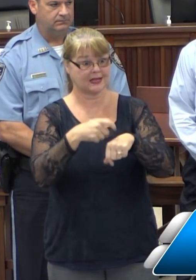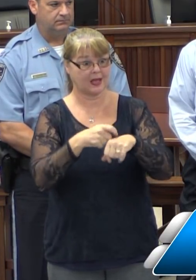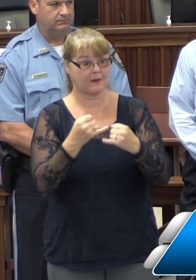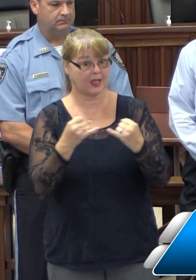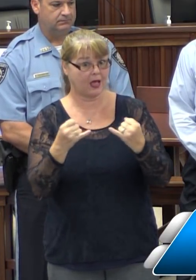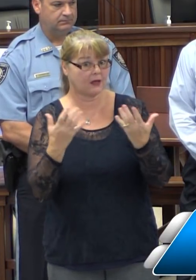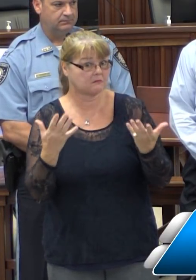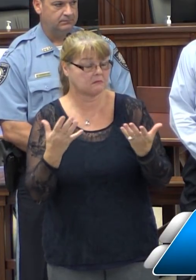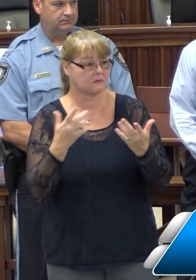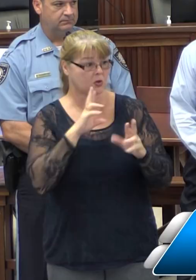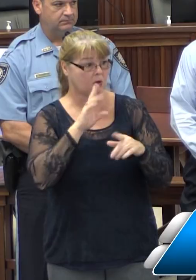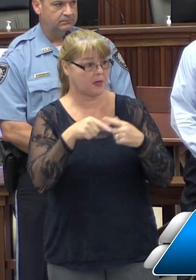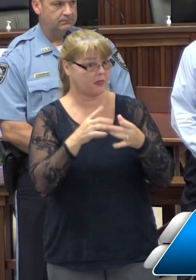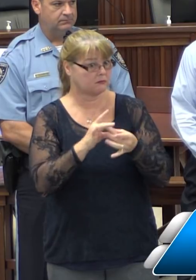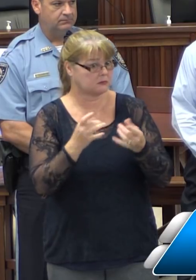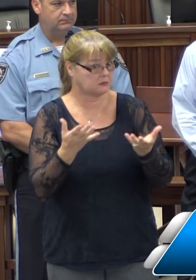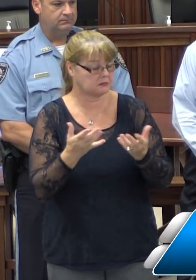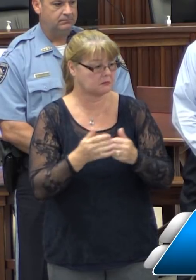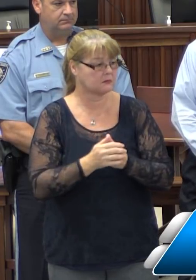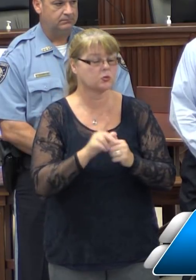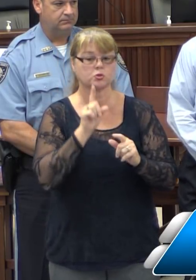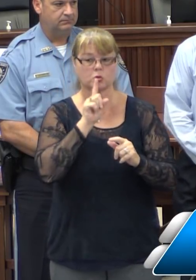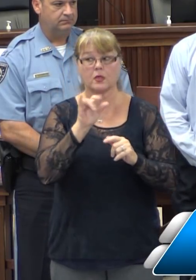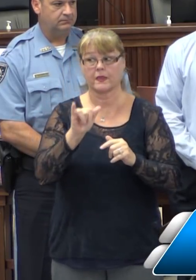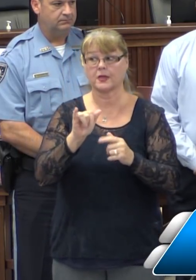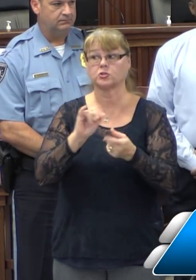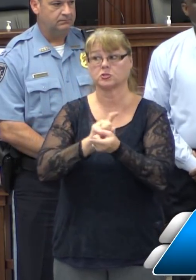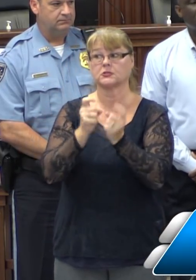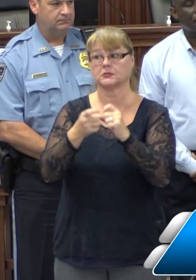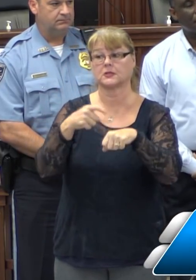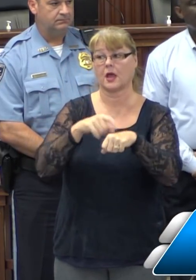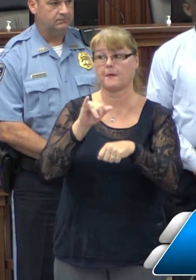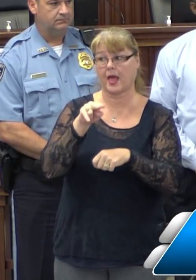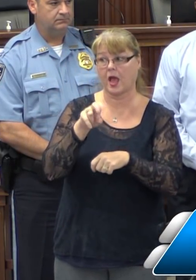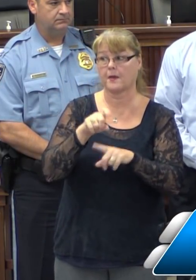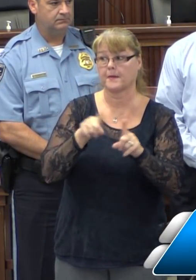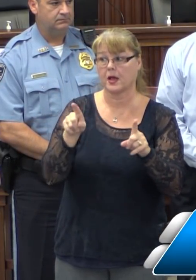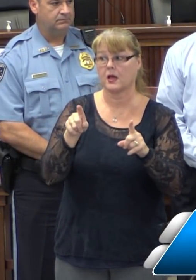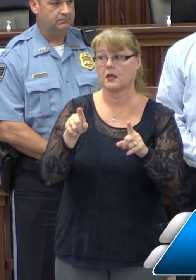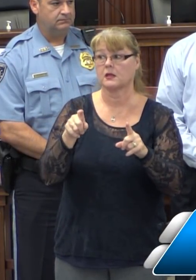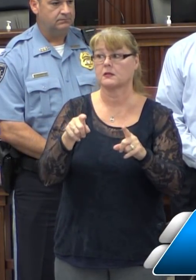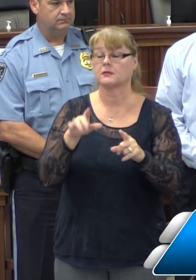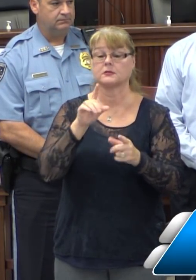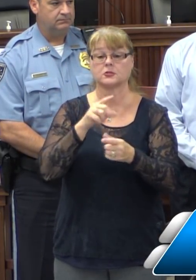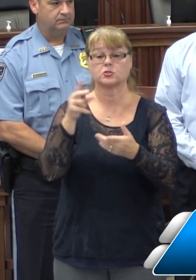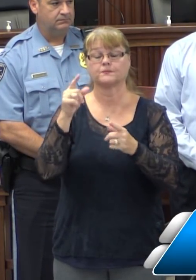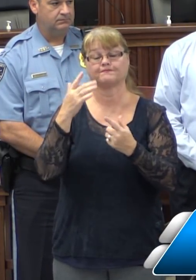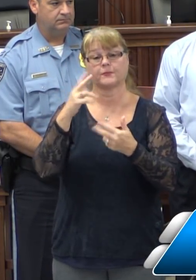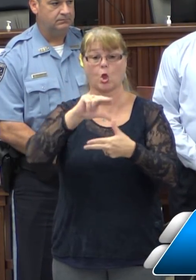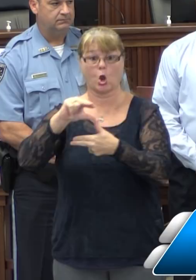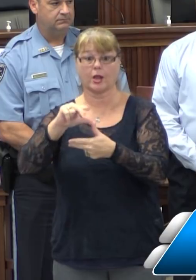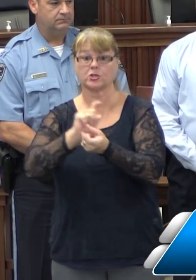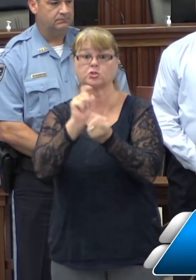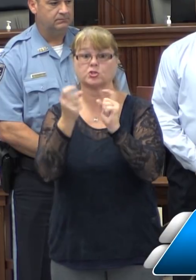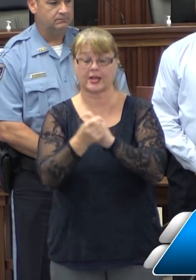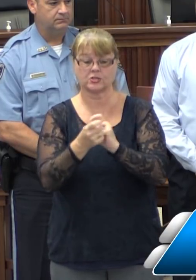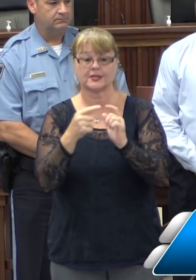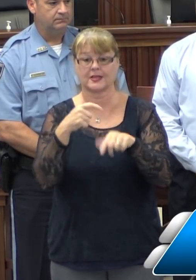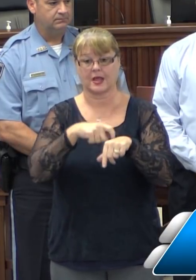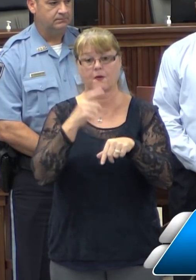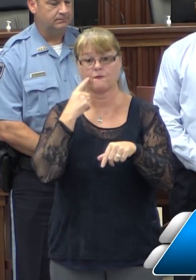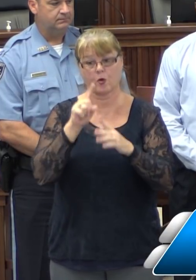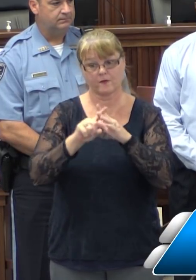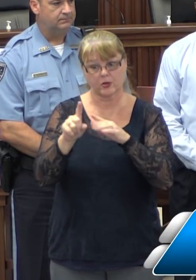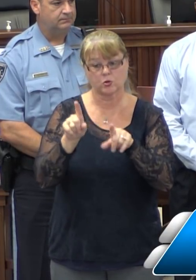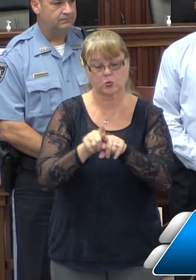timeline a bit? Can you talk about that? Sure. It does change the timeline, and of course the dynamics of the storm changes the timeline also. For